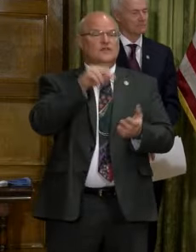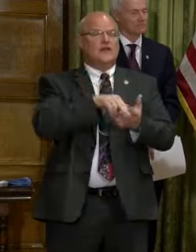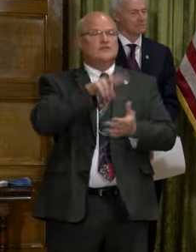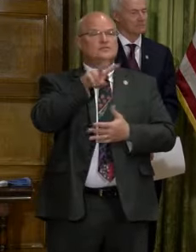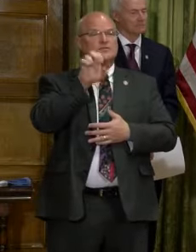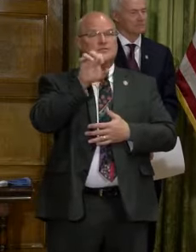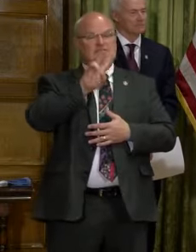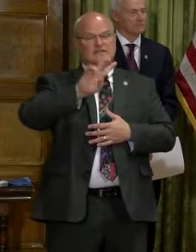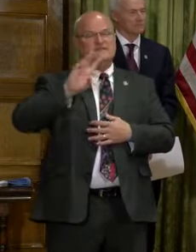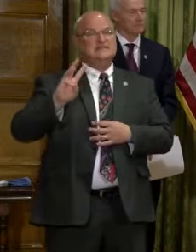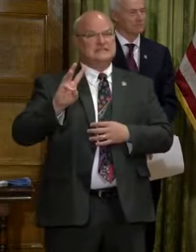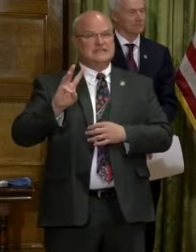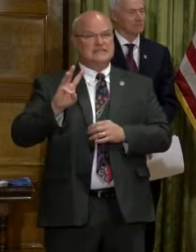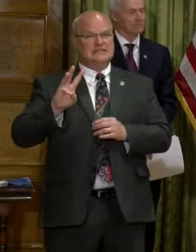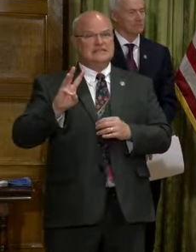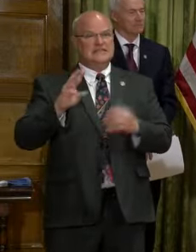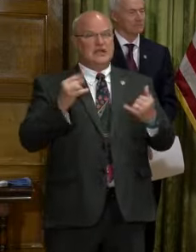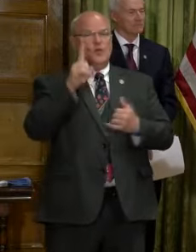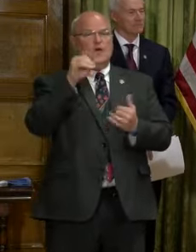2,276. Of those,